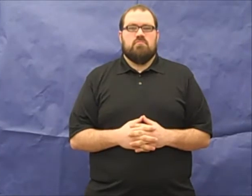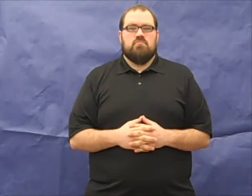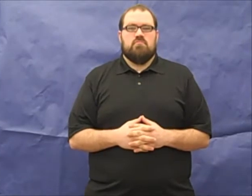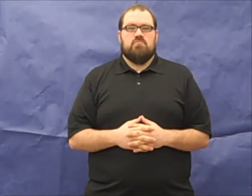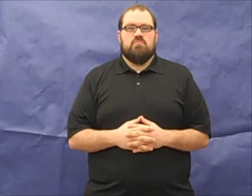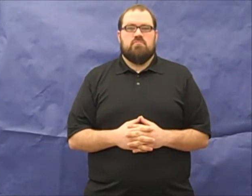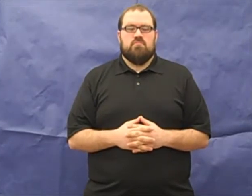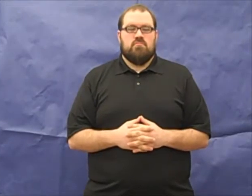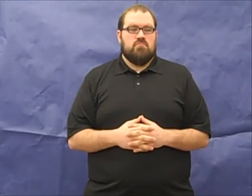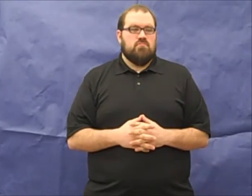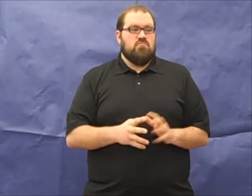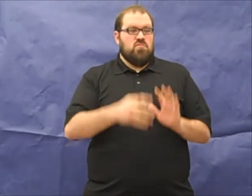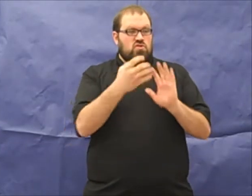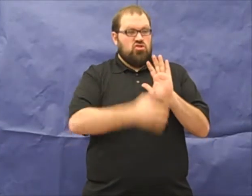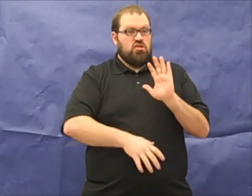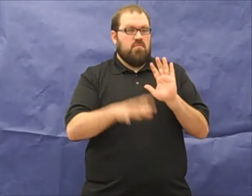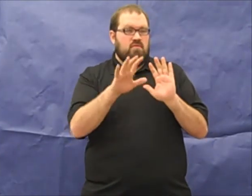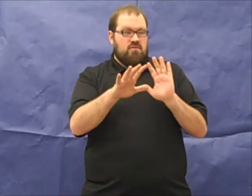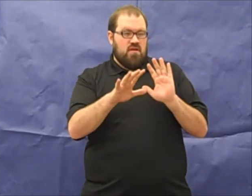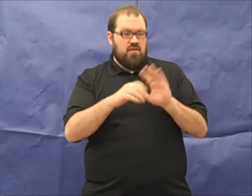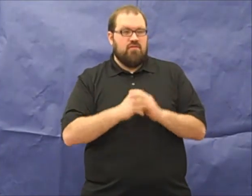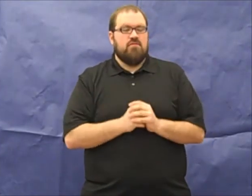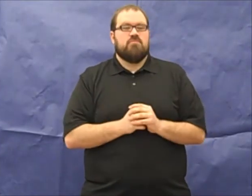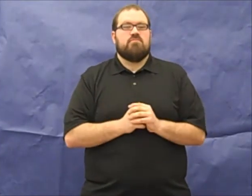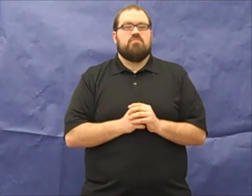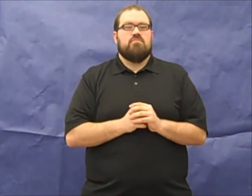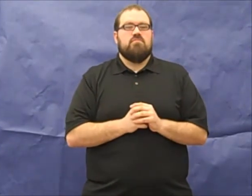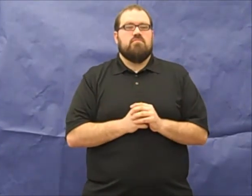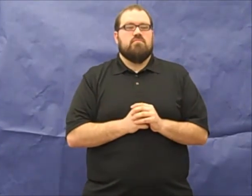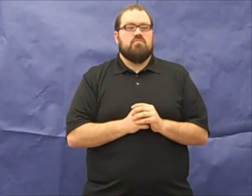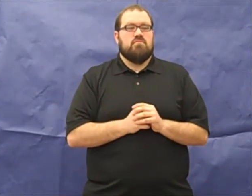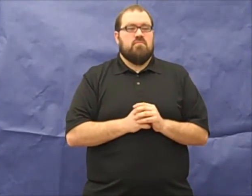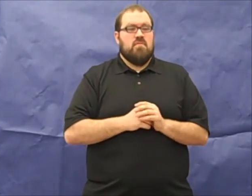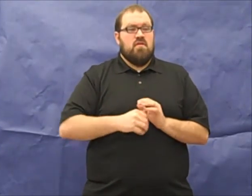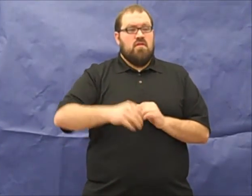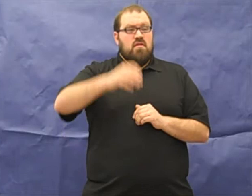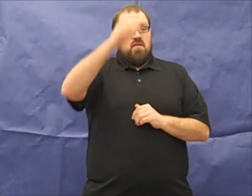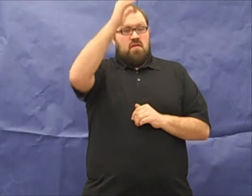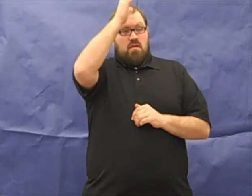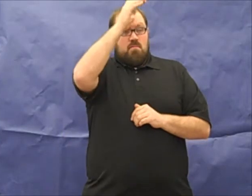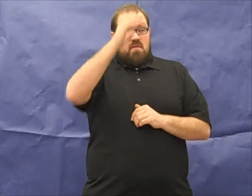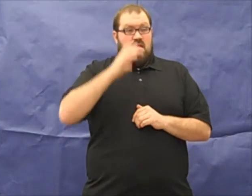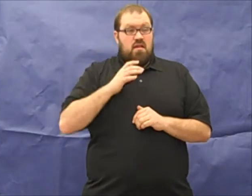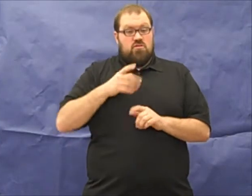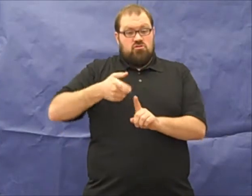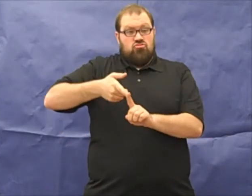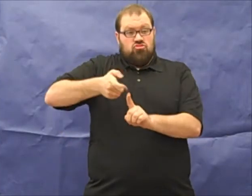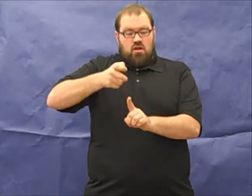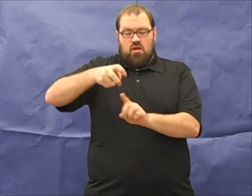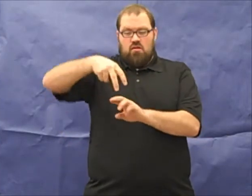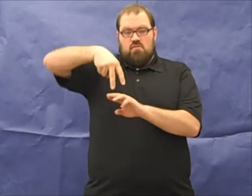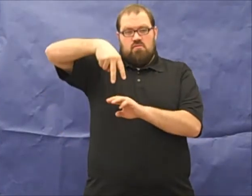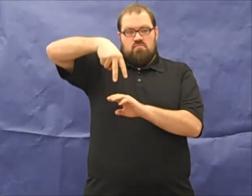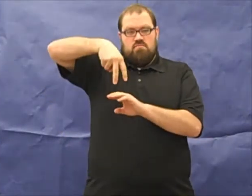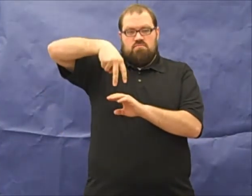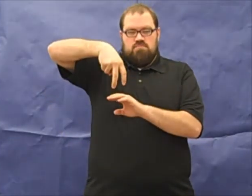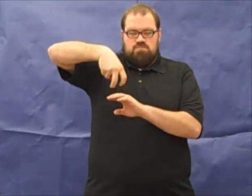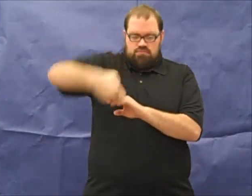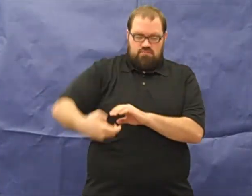Chapter 5. The man has only just crumpled to the ground when a wall of white peacekeeper